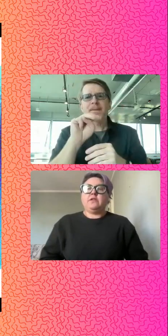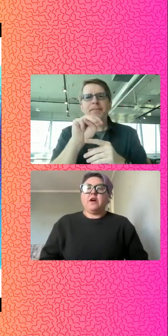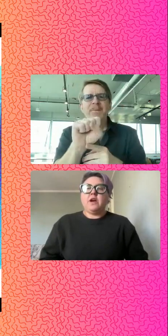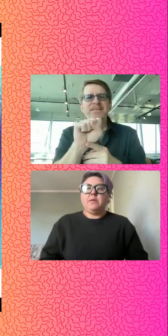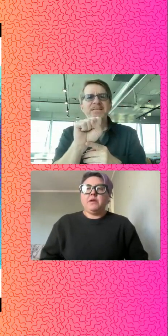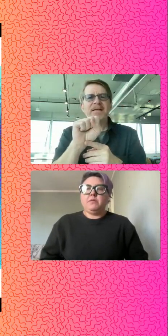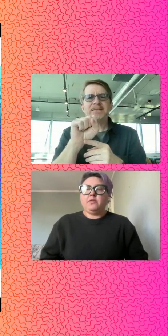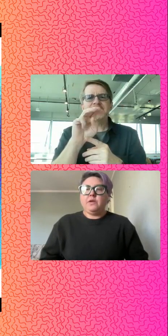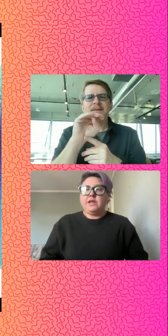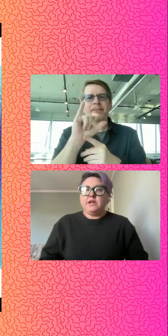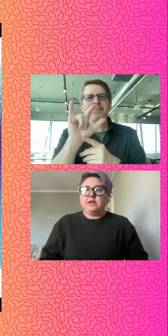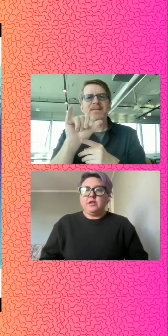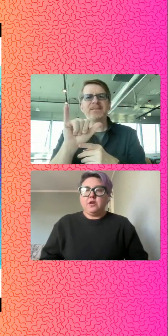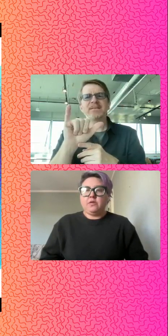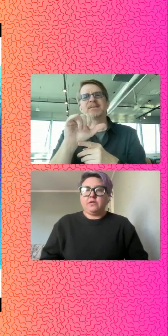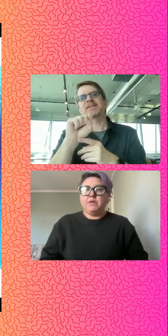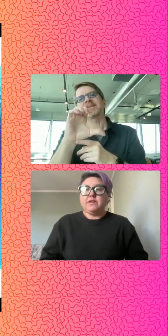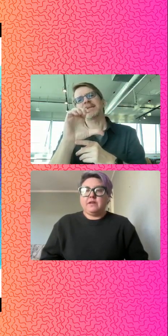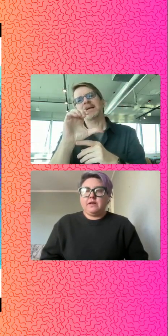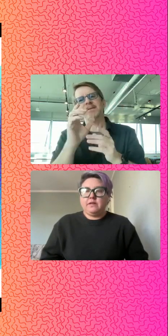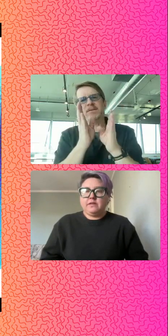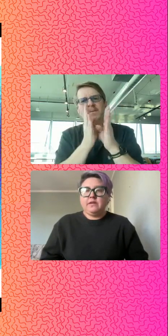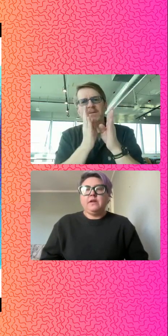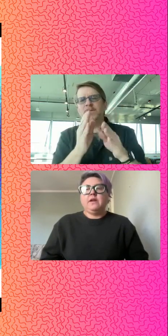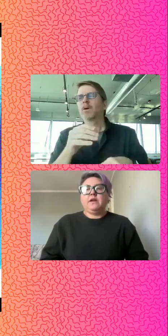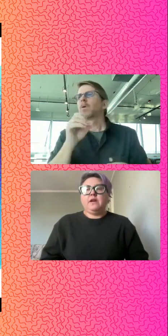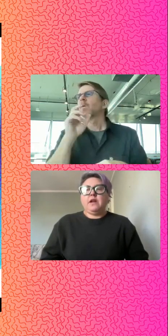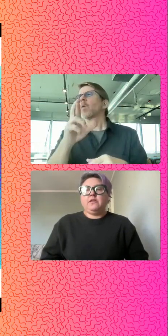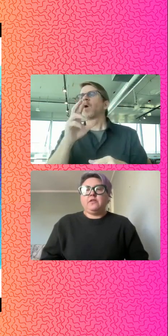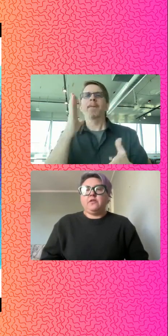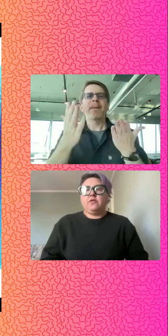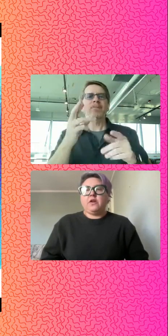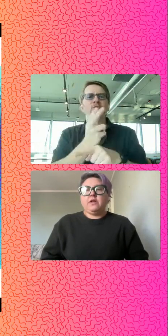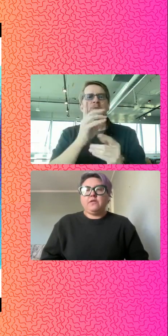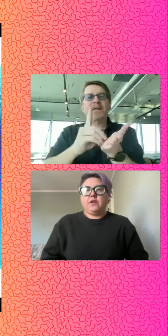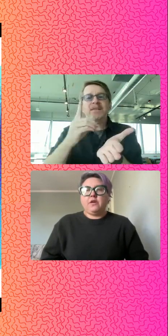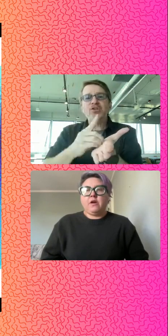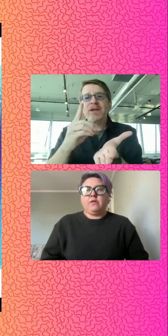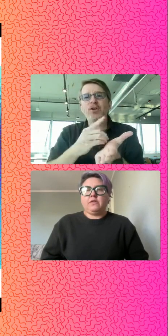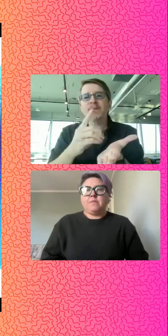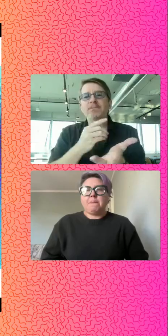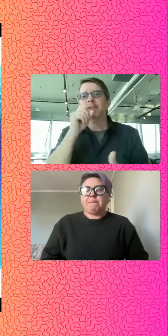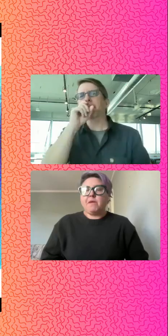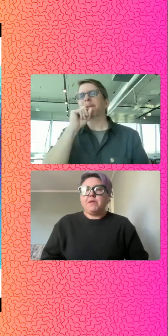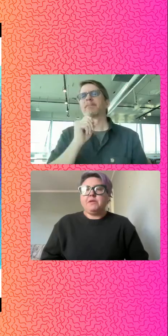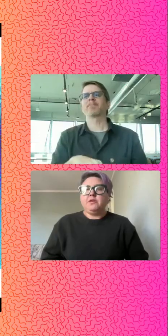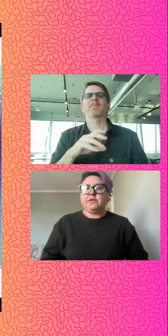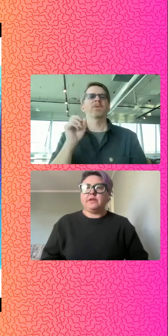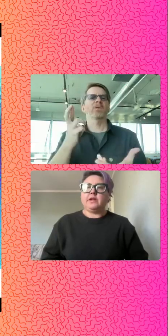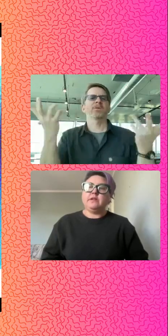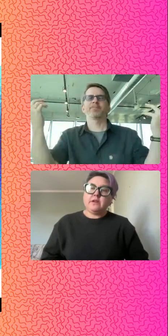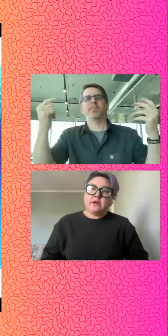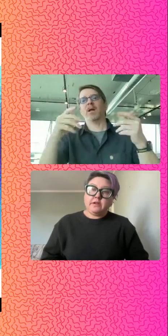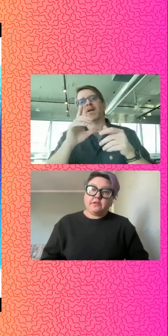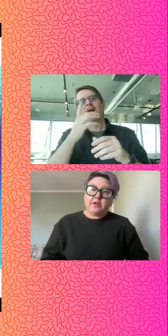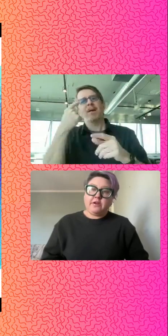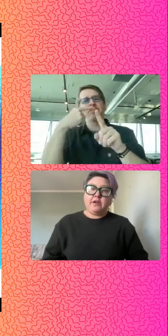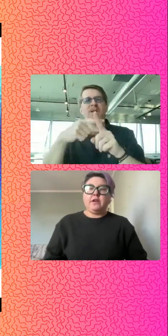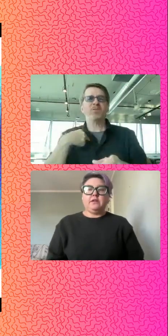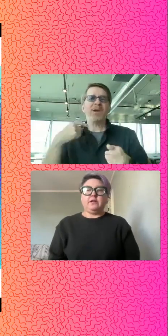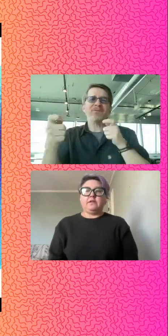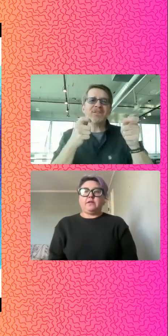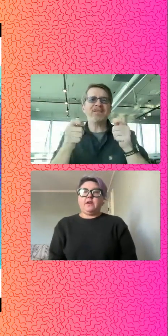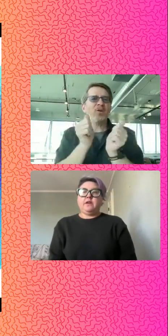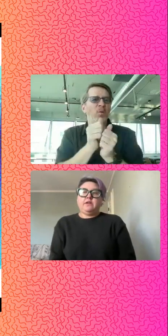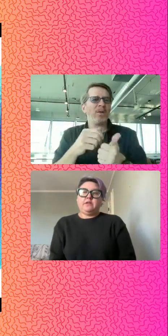And so the time in between, was milliseconds, and so trying to figure out maybe using like a